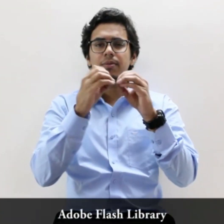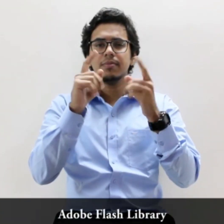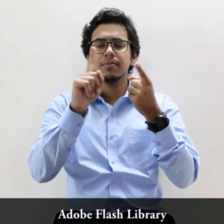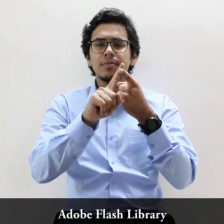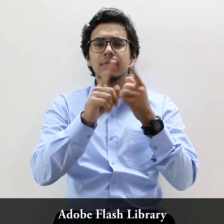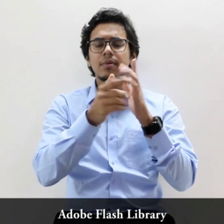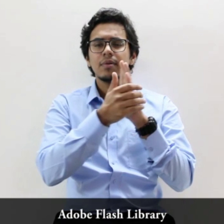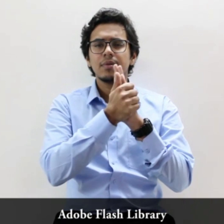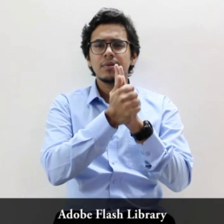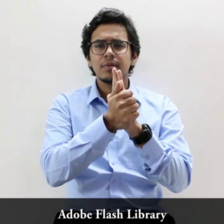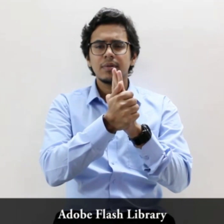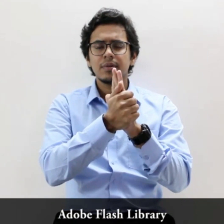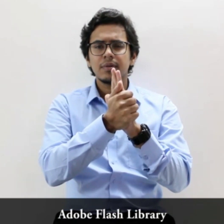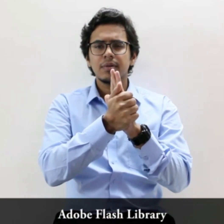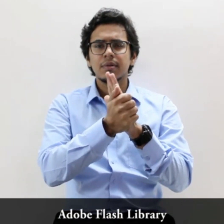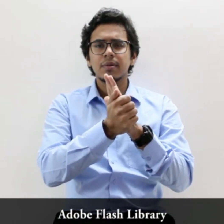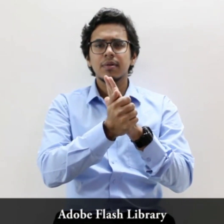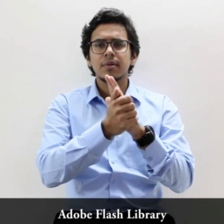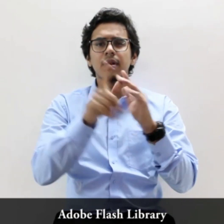Adobe Flash Library.